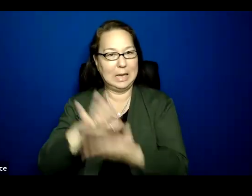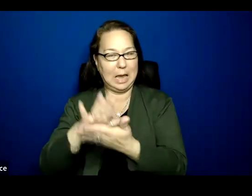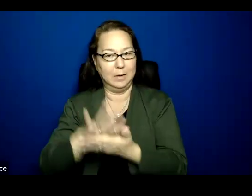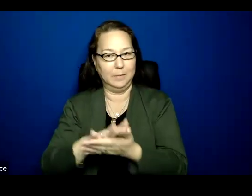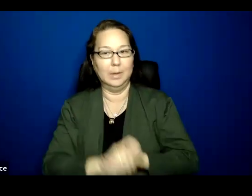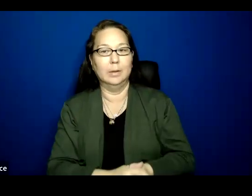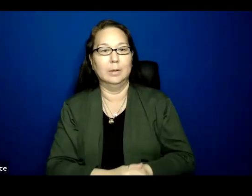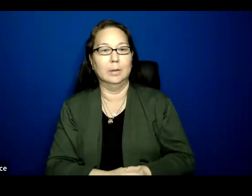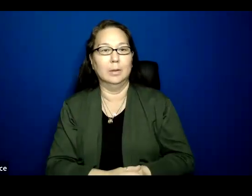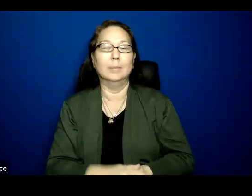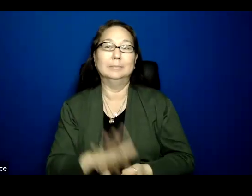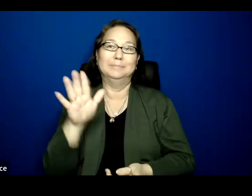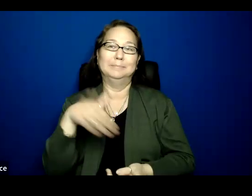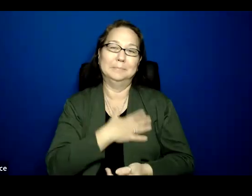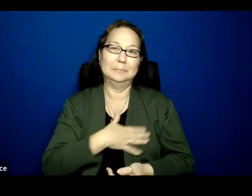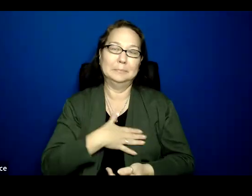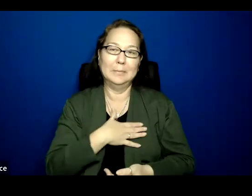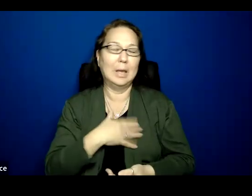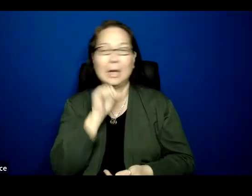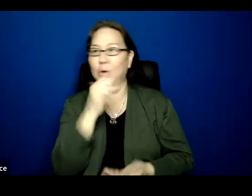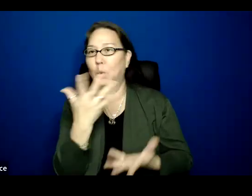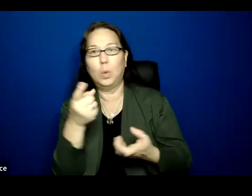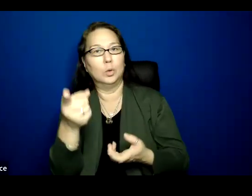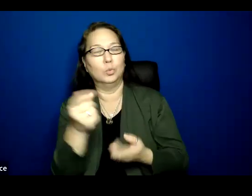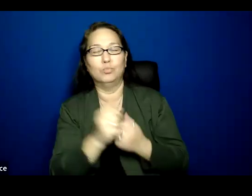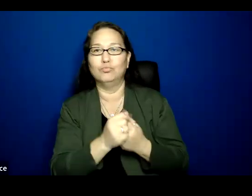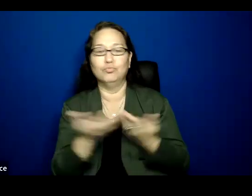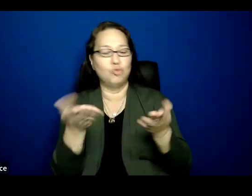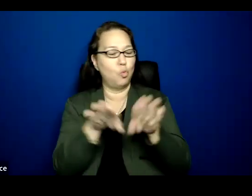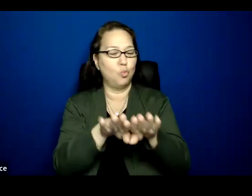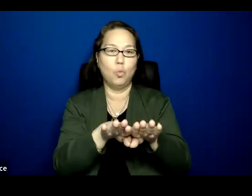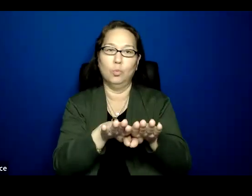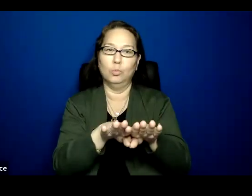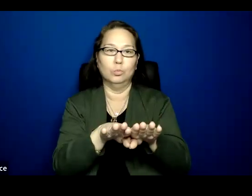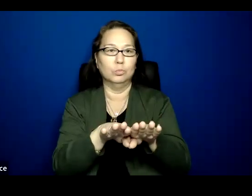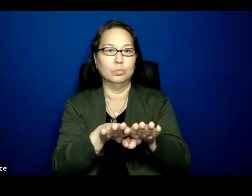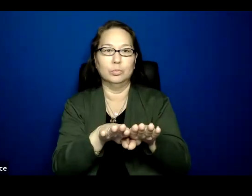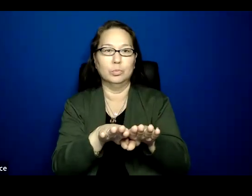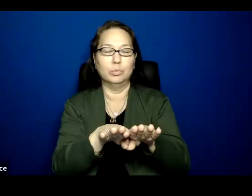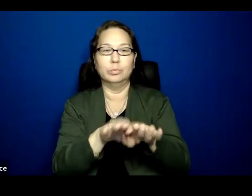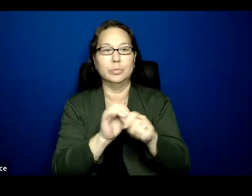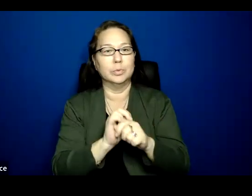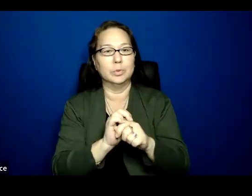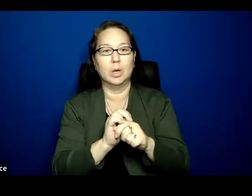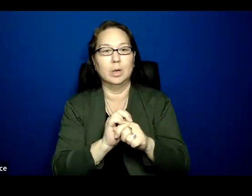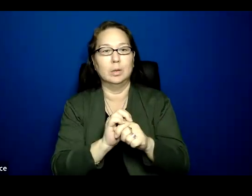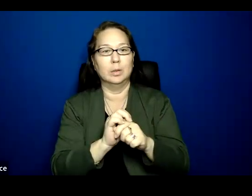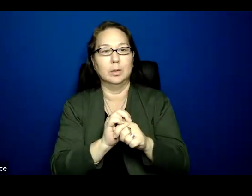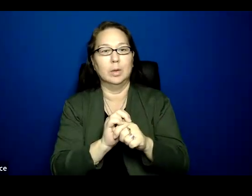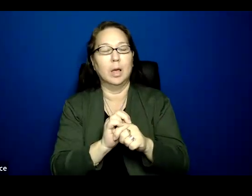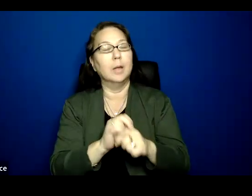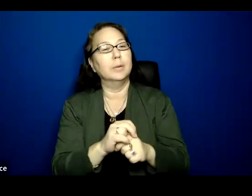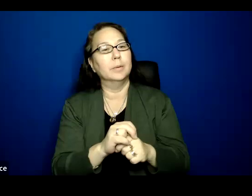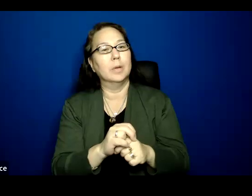committee. I do not want you to close the Academy Pilot School,